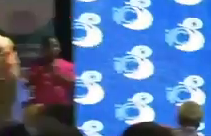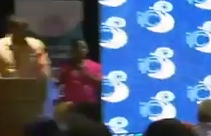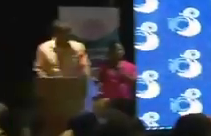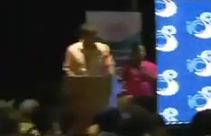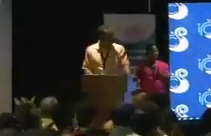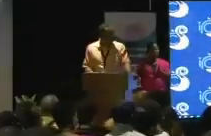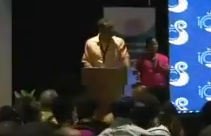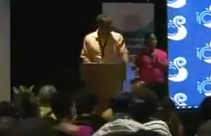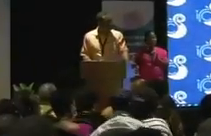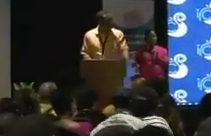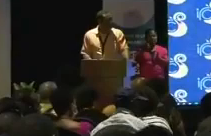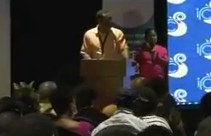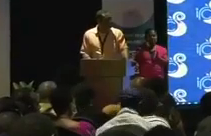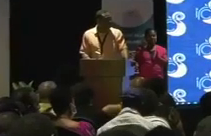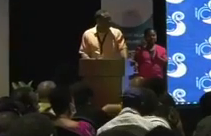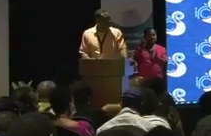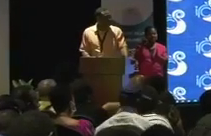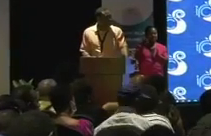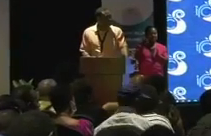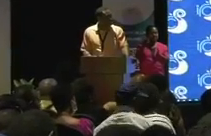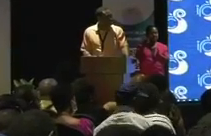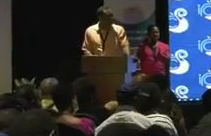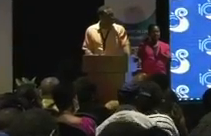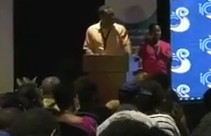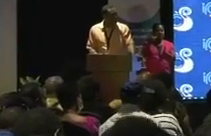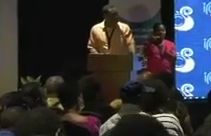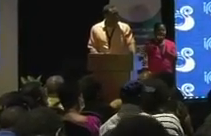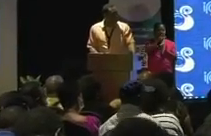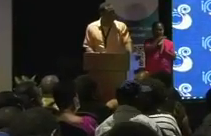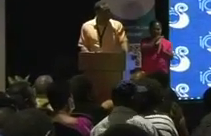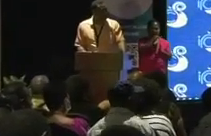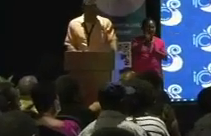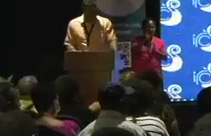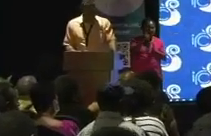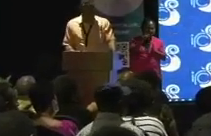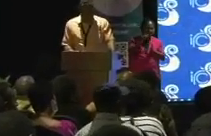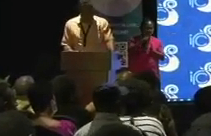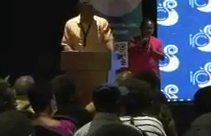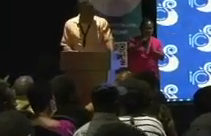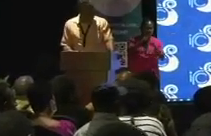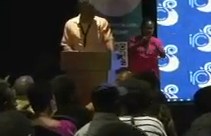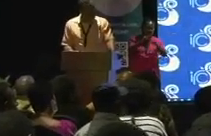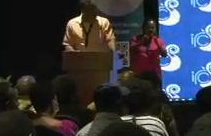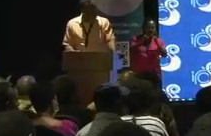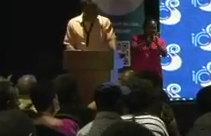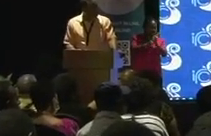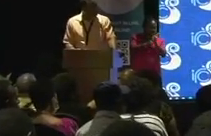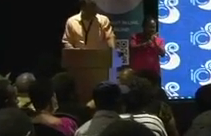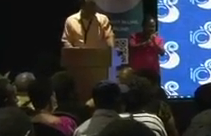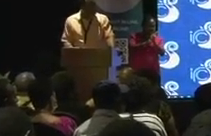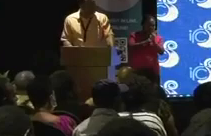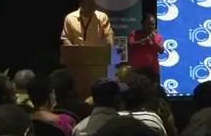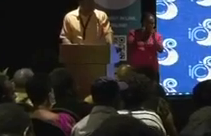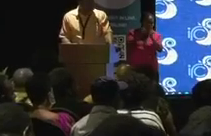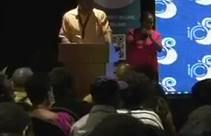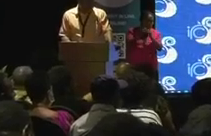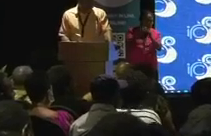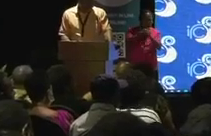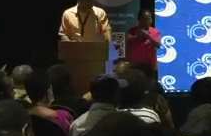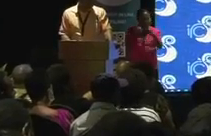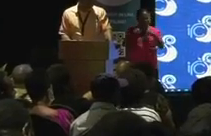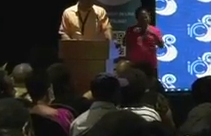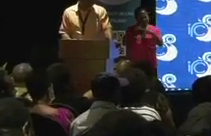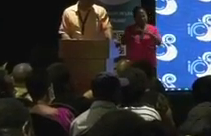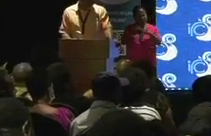That 17,500 kina is actually equates to 673 kina per fortnight. Plandi lo mibla sinalo this la